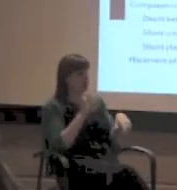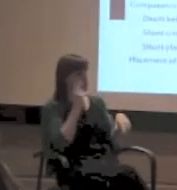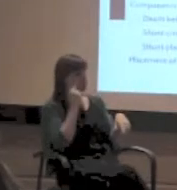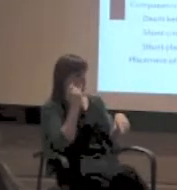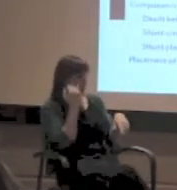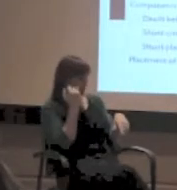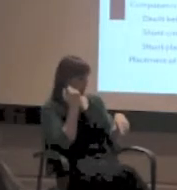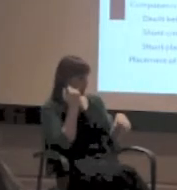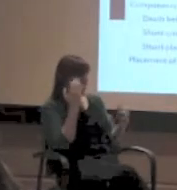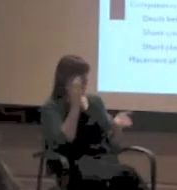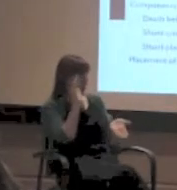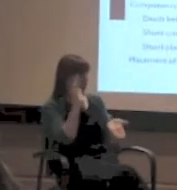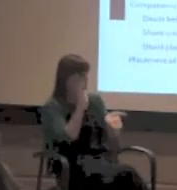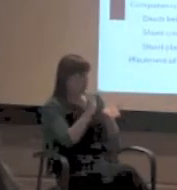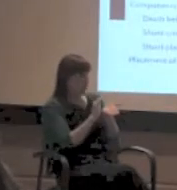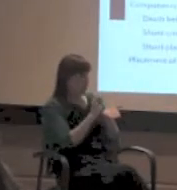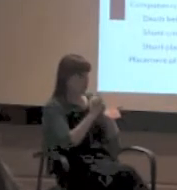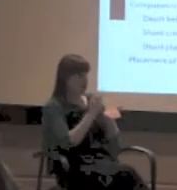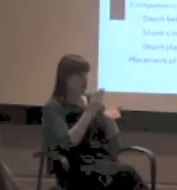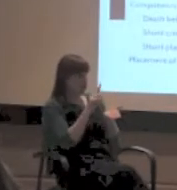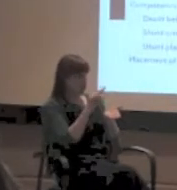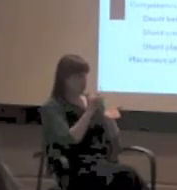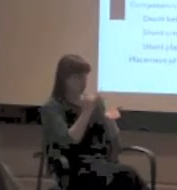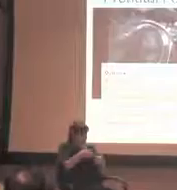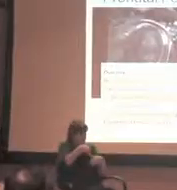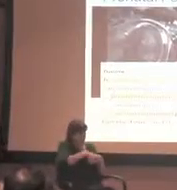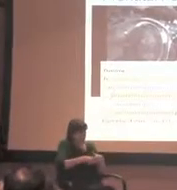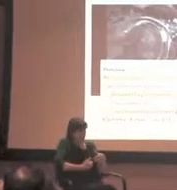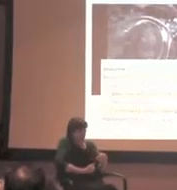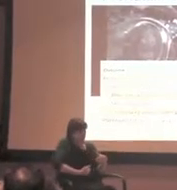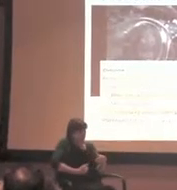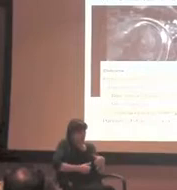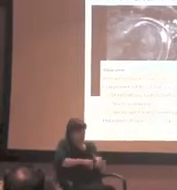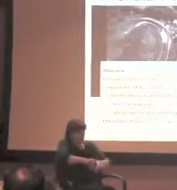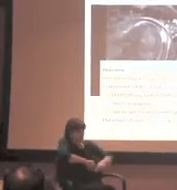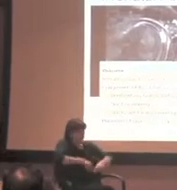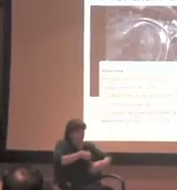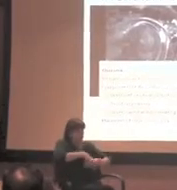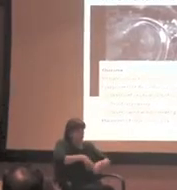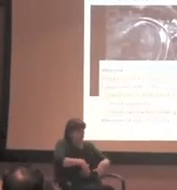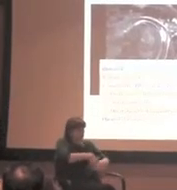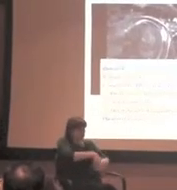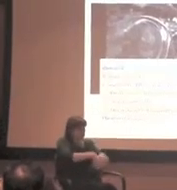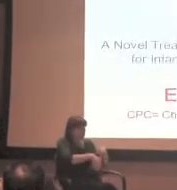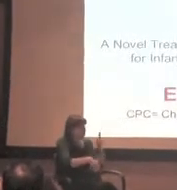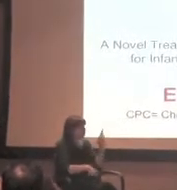could lessen the burden of shunts in these kids by doing the operation. And so again,